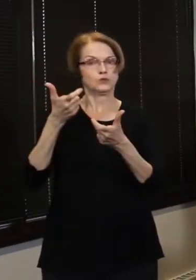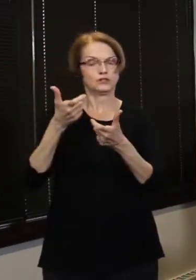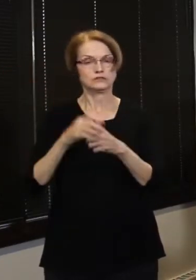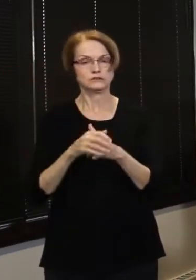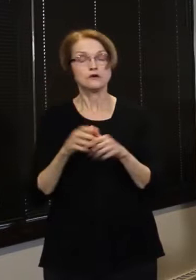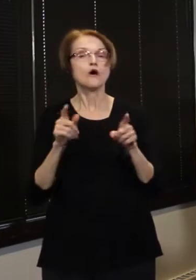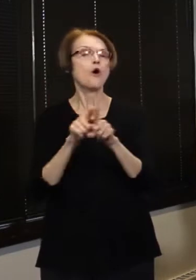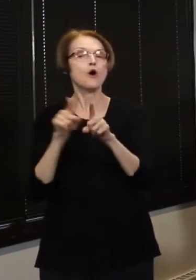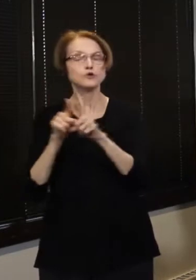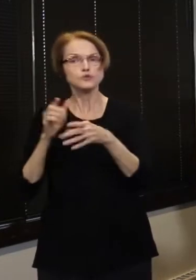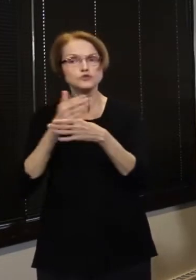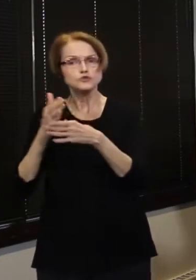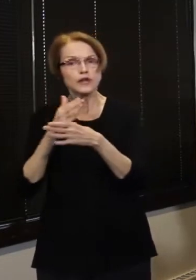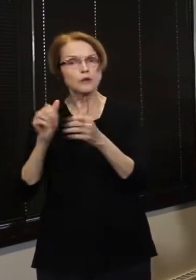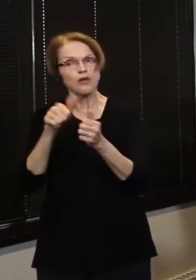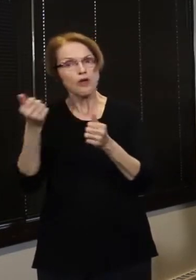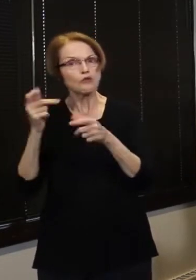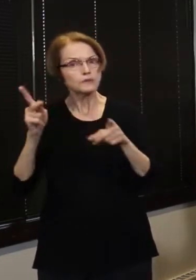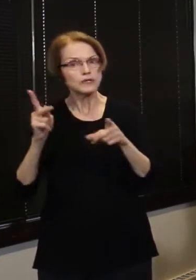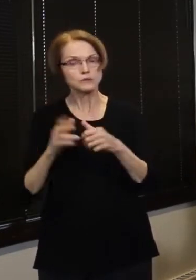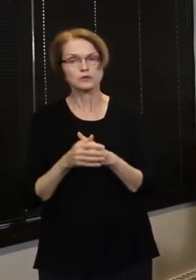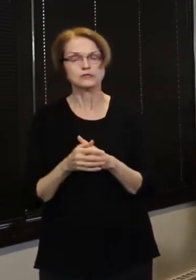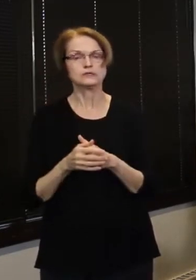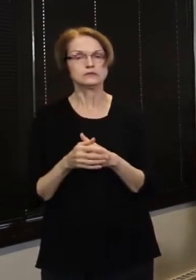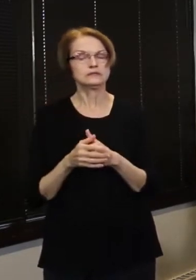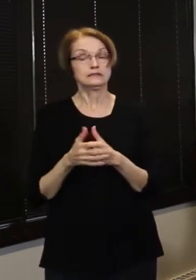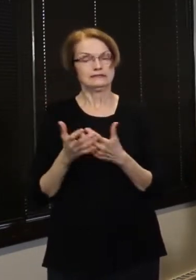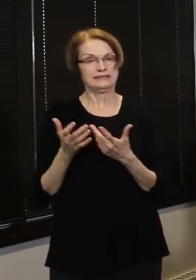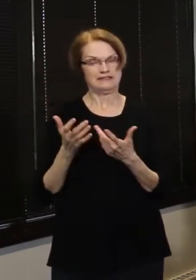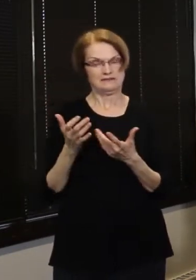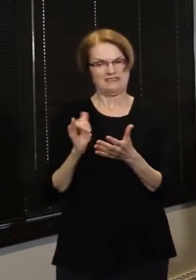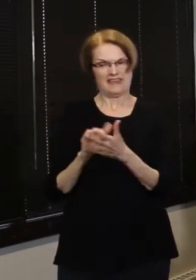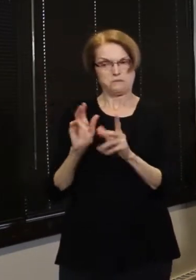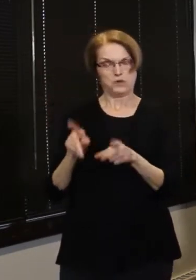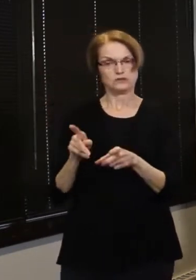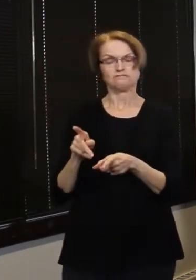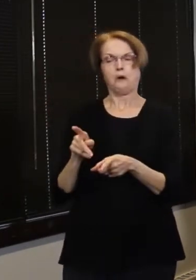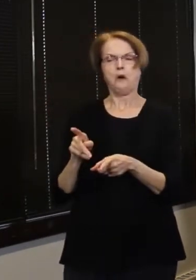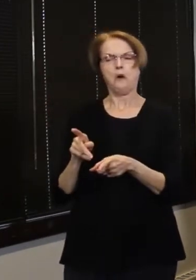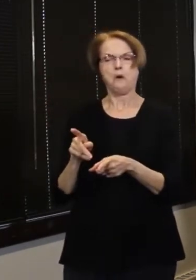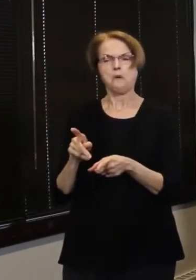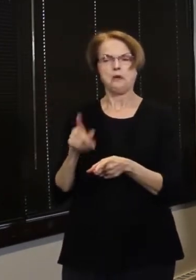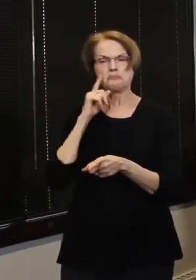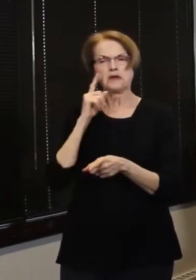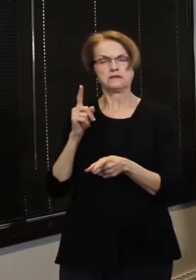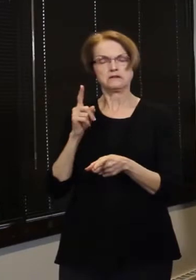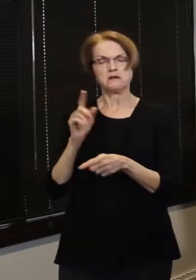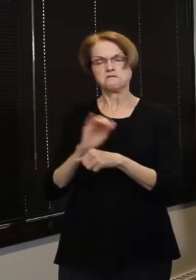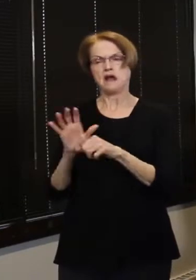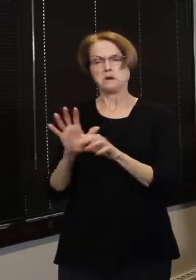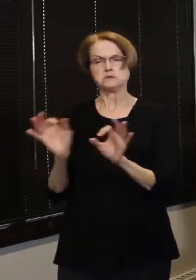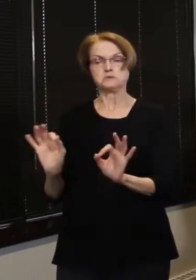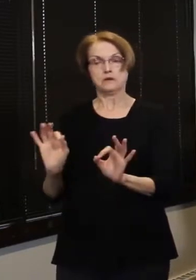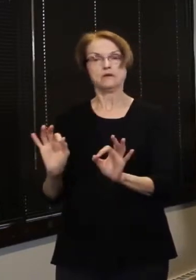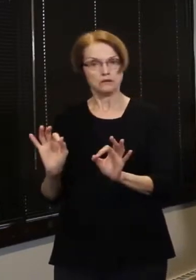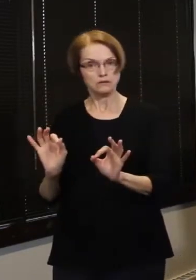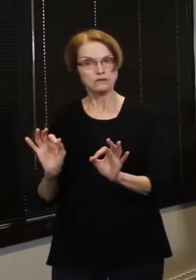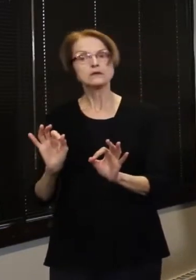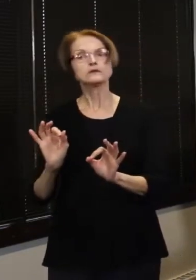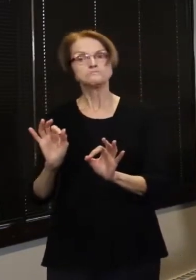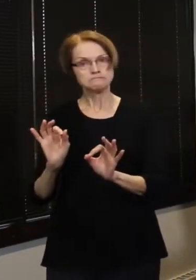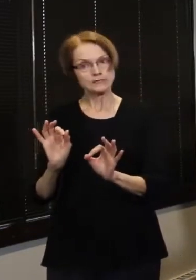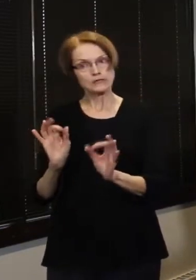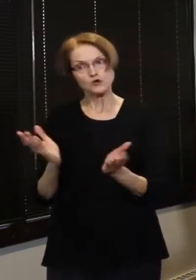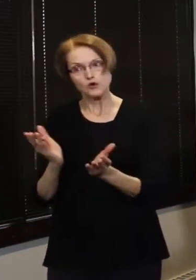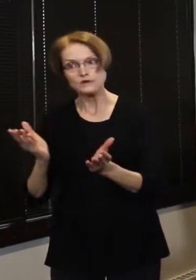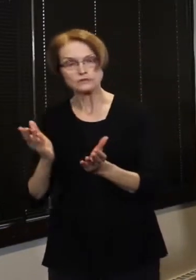with others. So if you know somebody that thinks the virus won't hurt them, please have them listen to a nurse like Natalie, who has